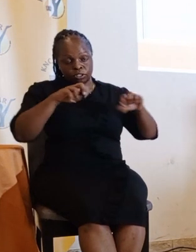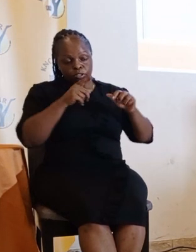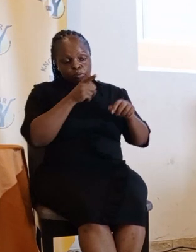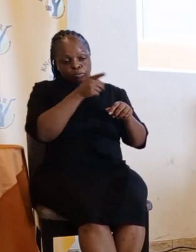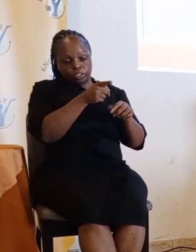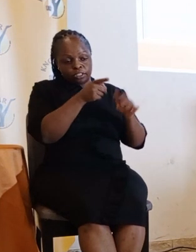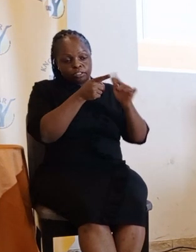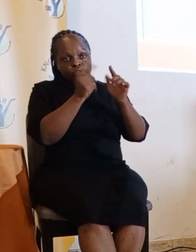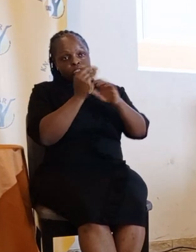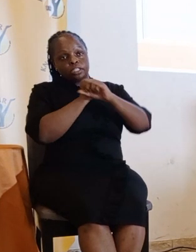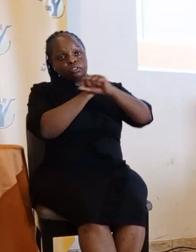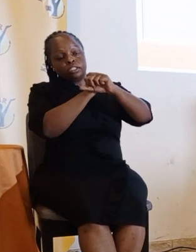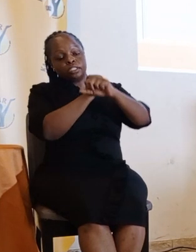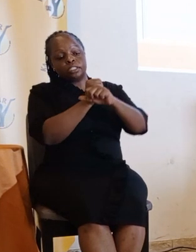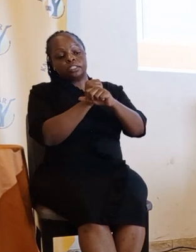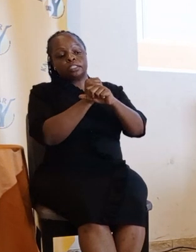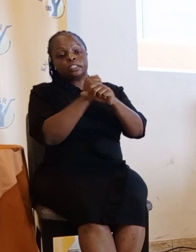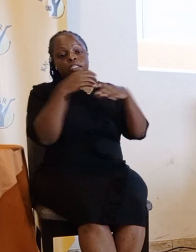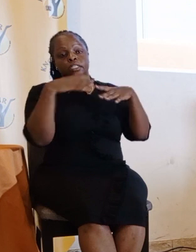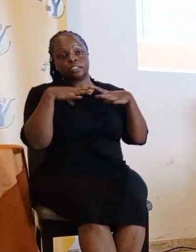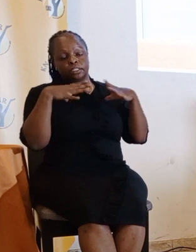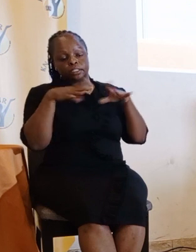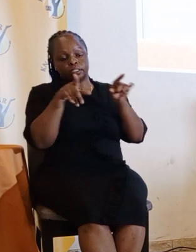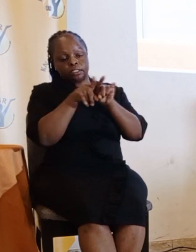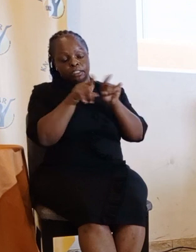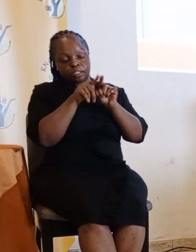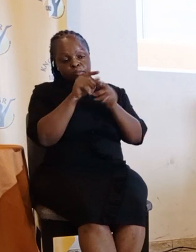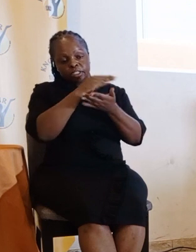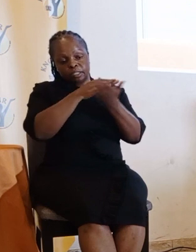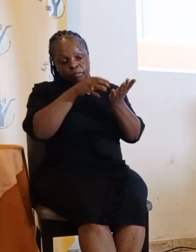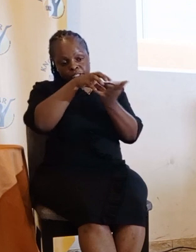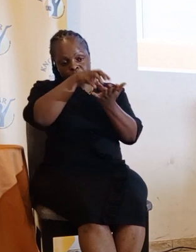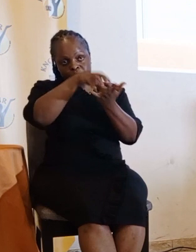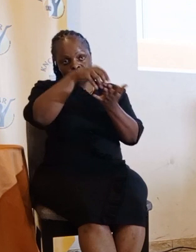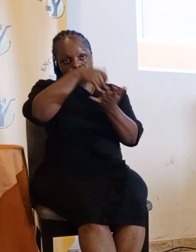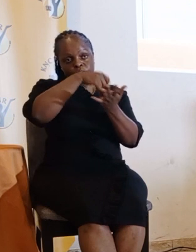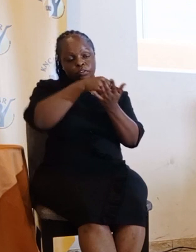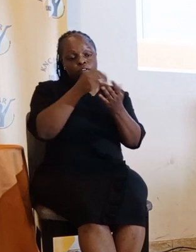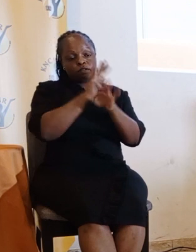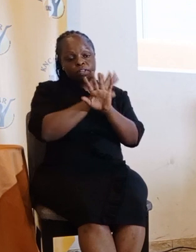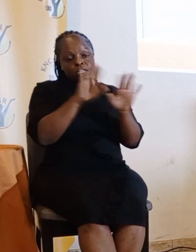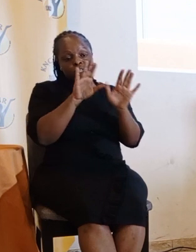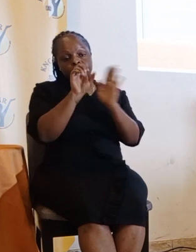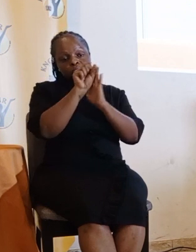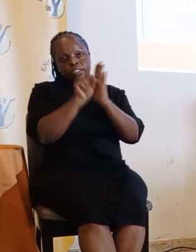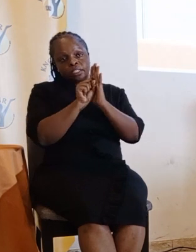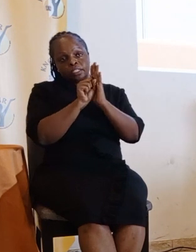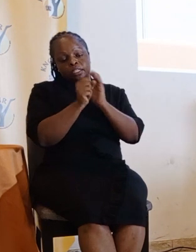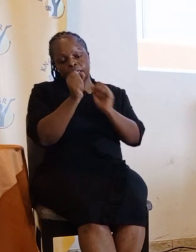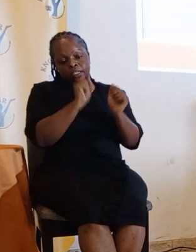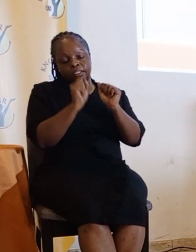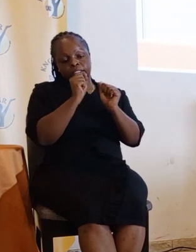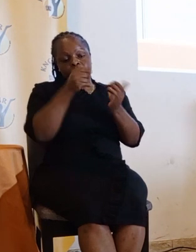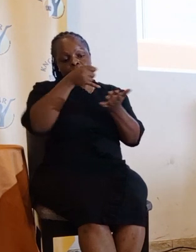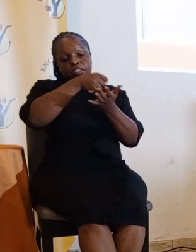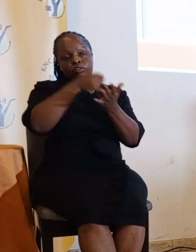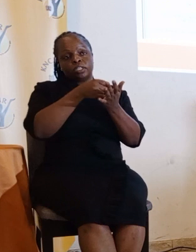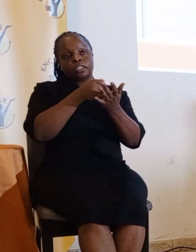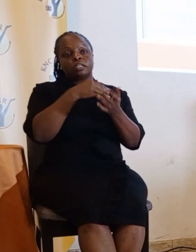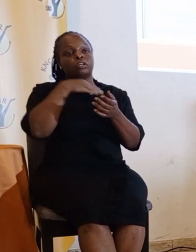to security agencies and in some cases involvement of non-state actors including bandits.